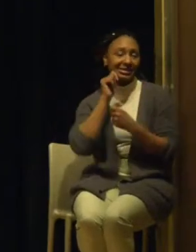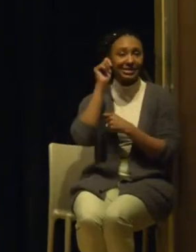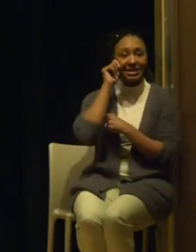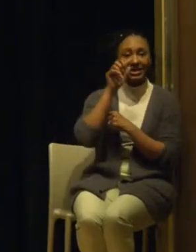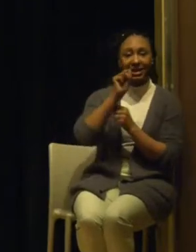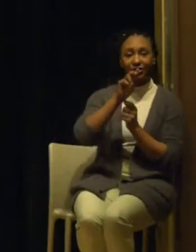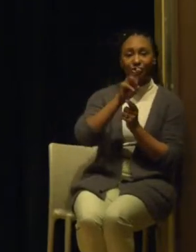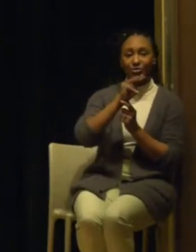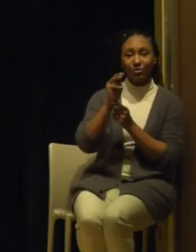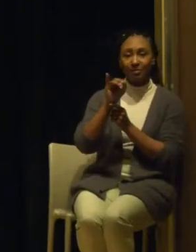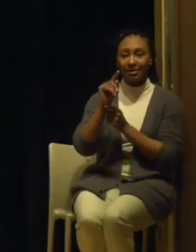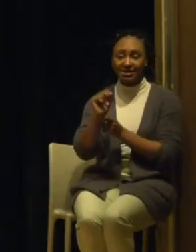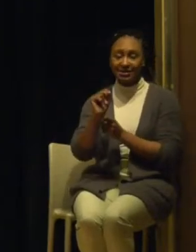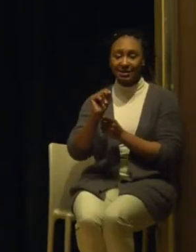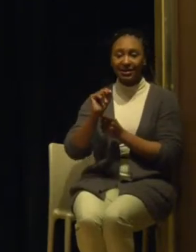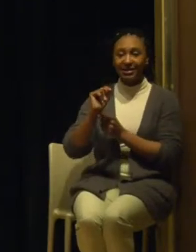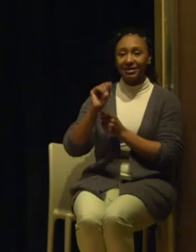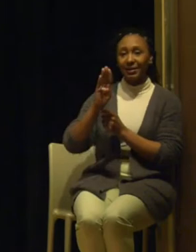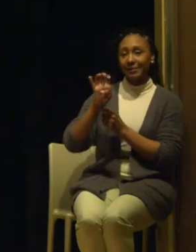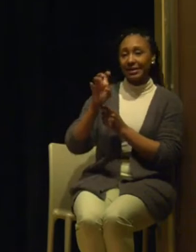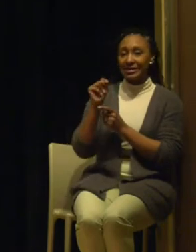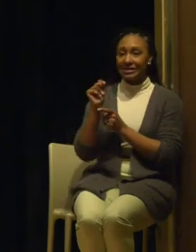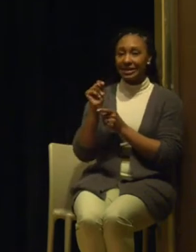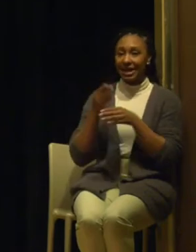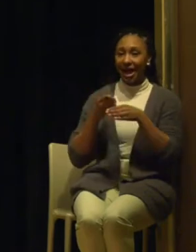know, BET, After Dark.